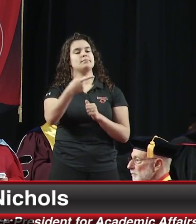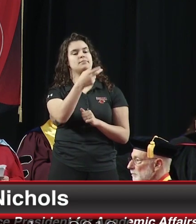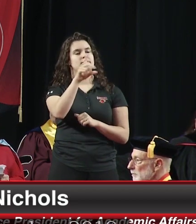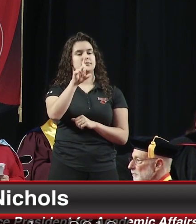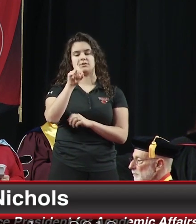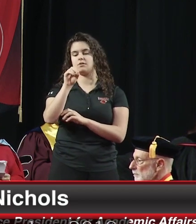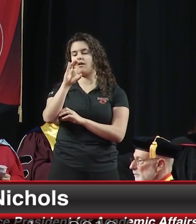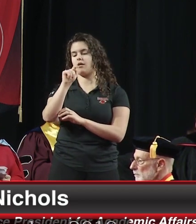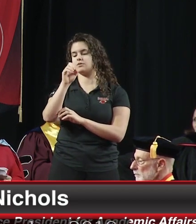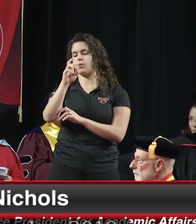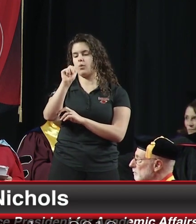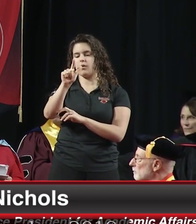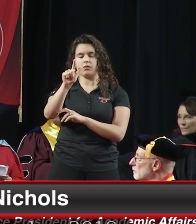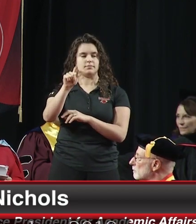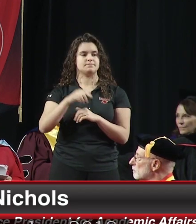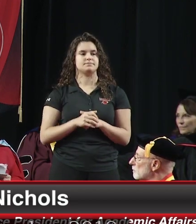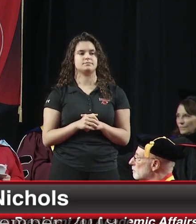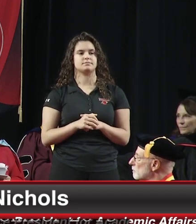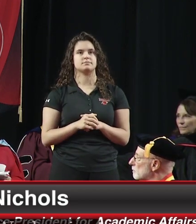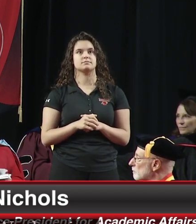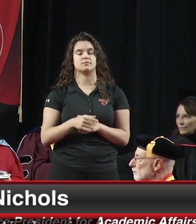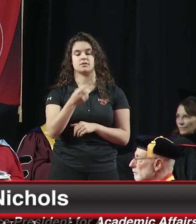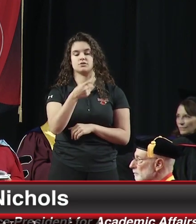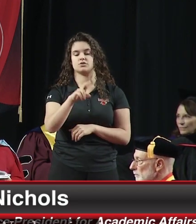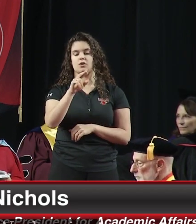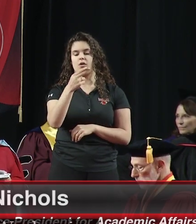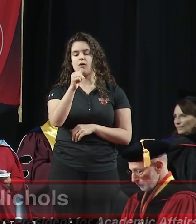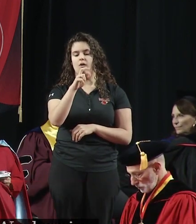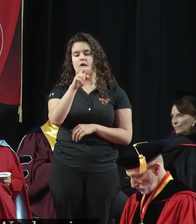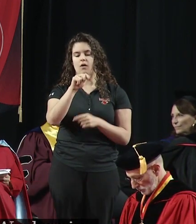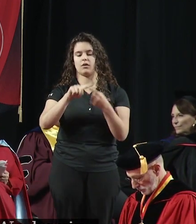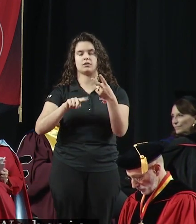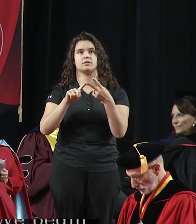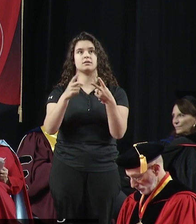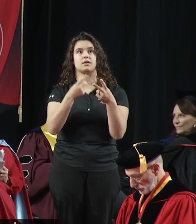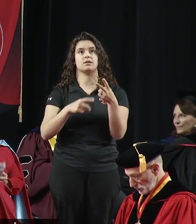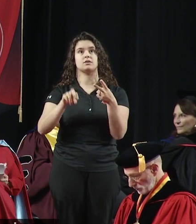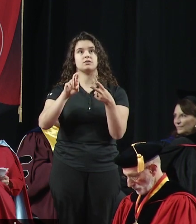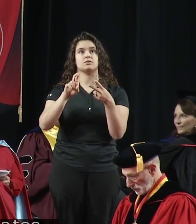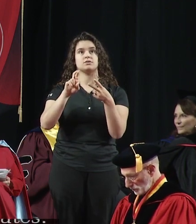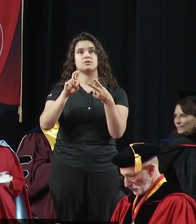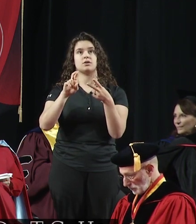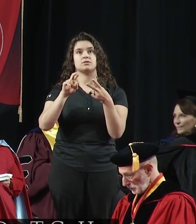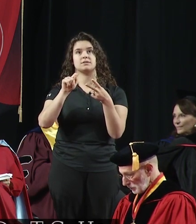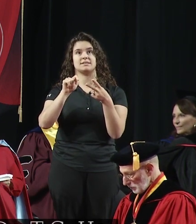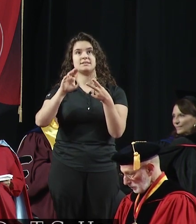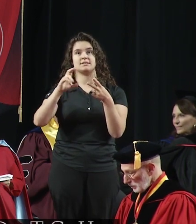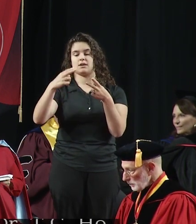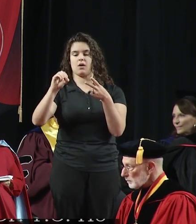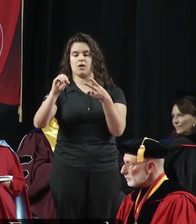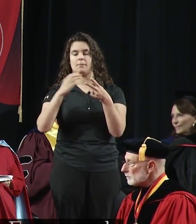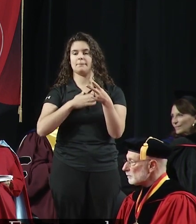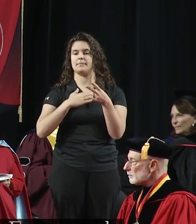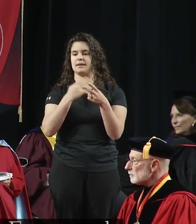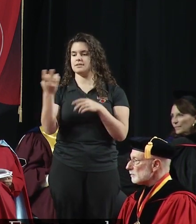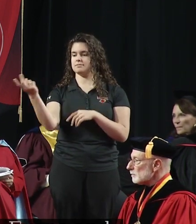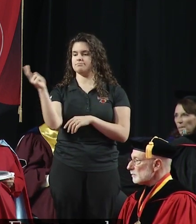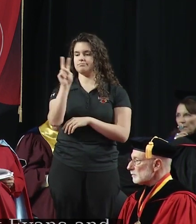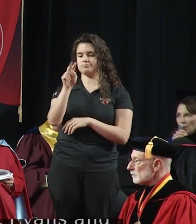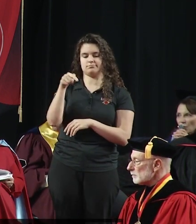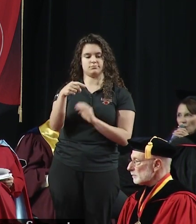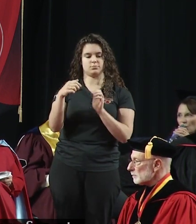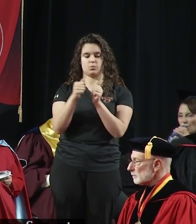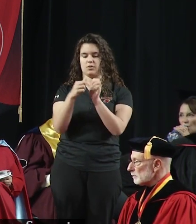candidates. Will Dr. Bill Harn and Dr. T.C. Ho please join President Evans and the registrar at the